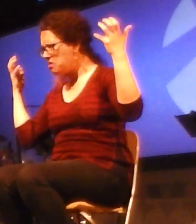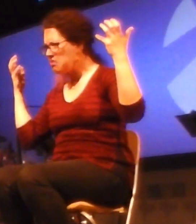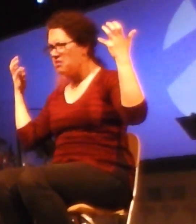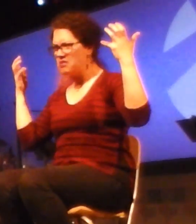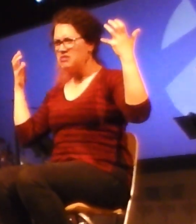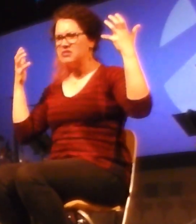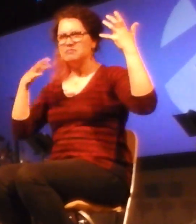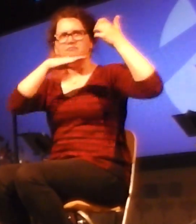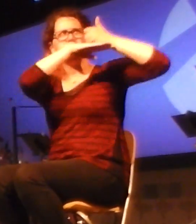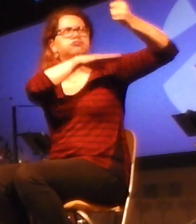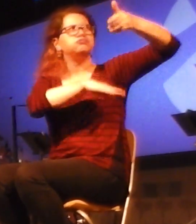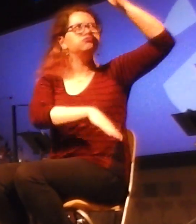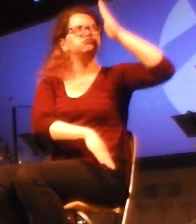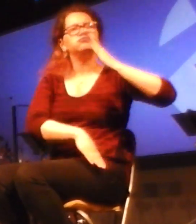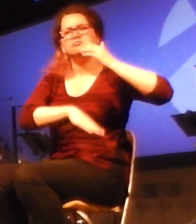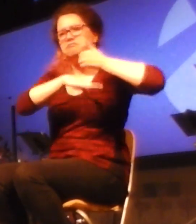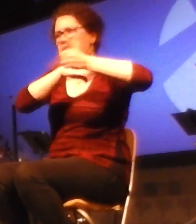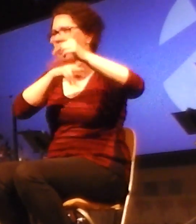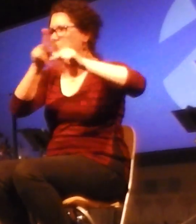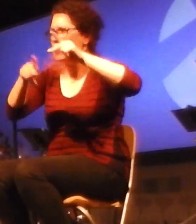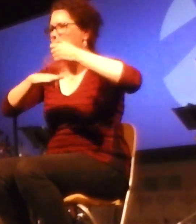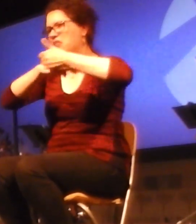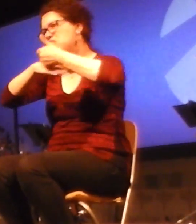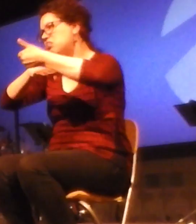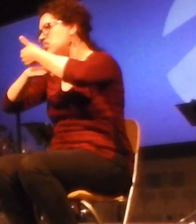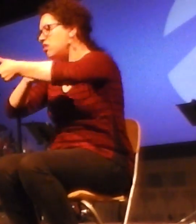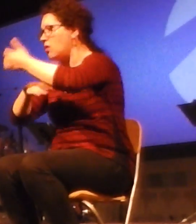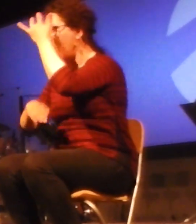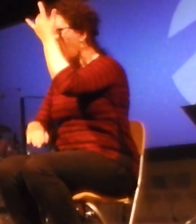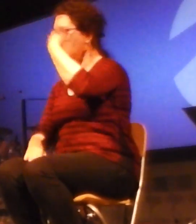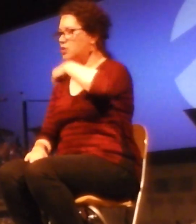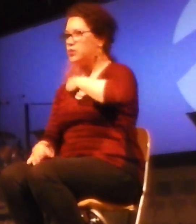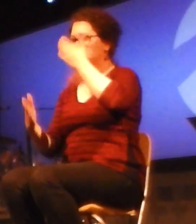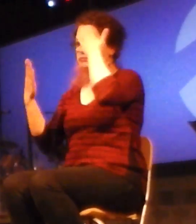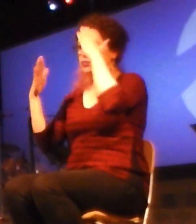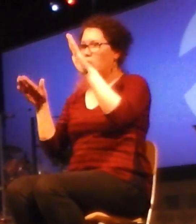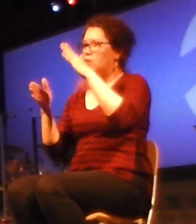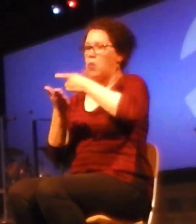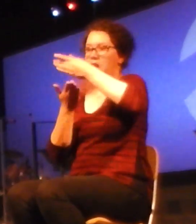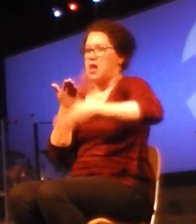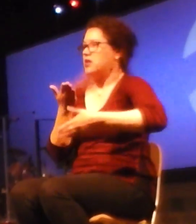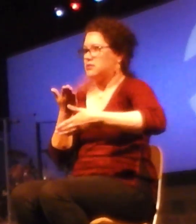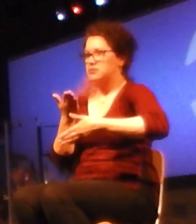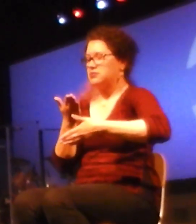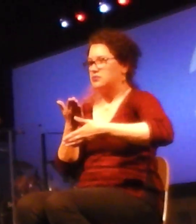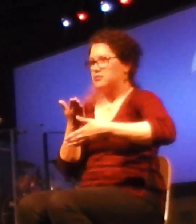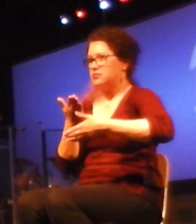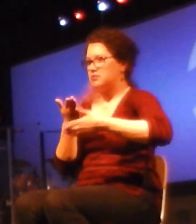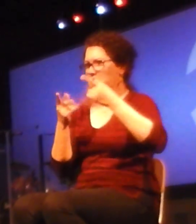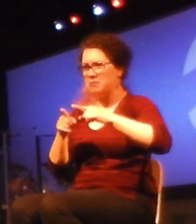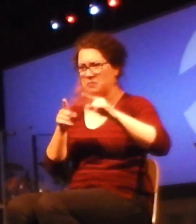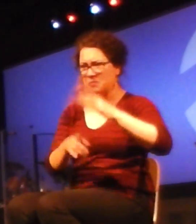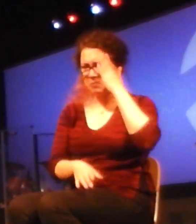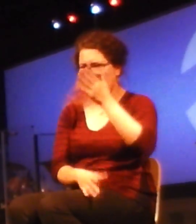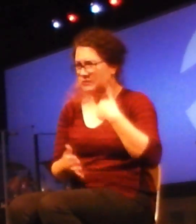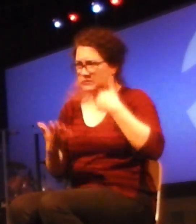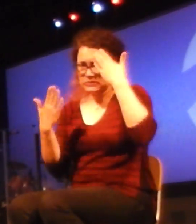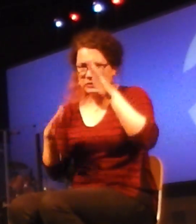taking it out on other people because we just simply don't know how it's going to resolve. And the